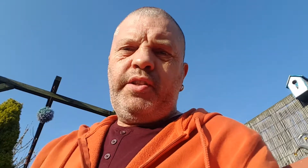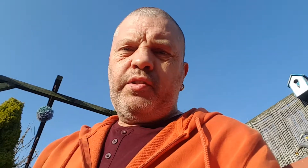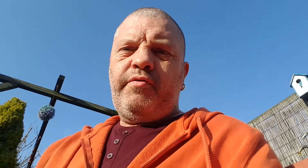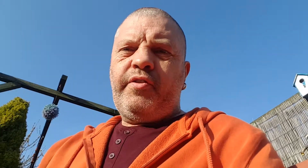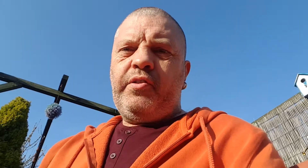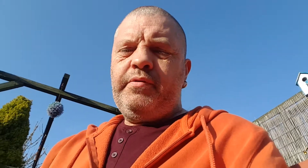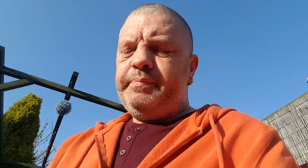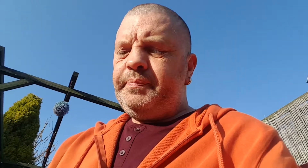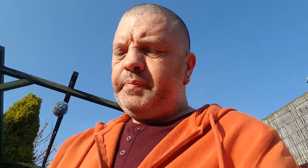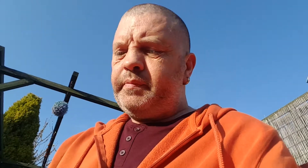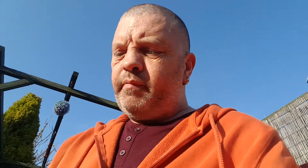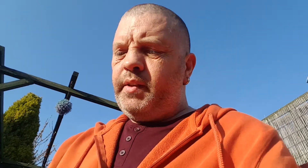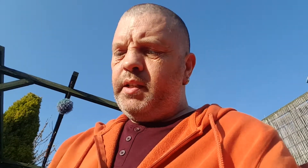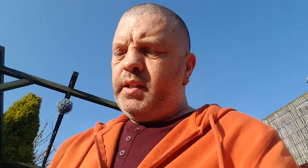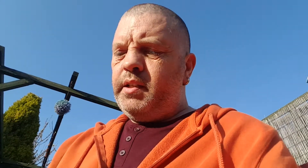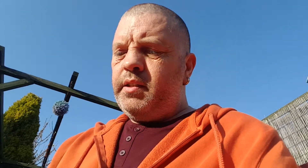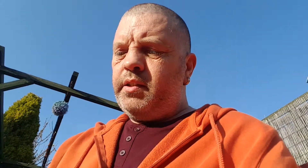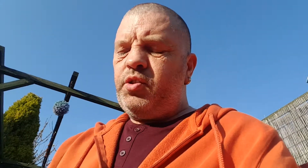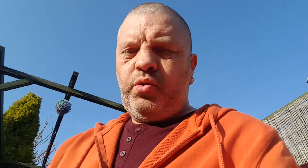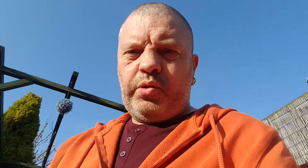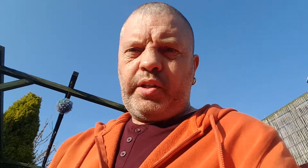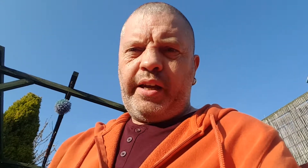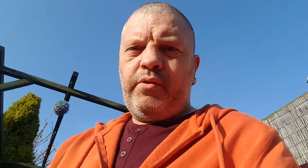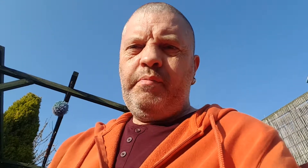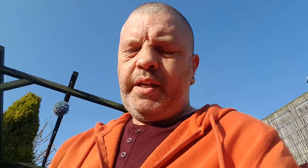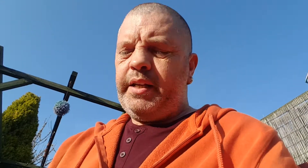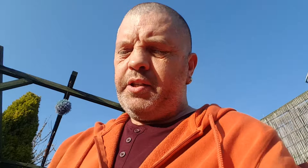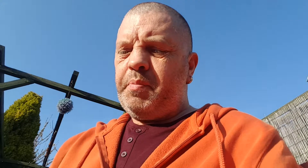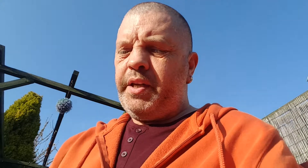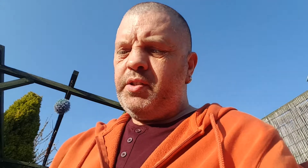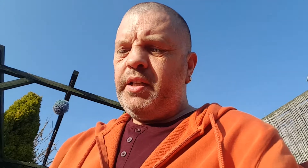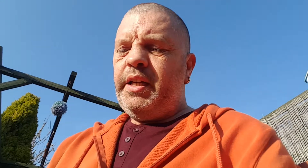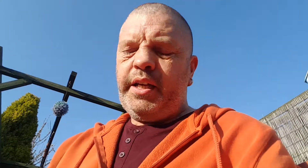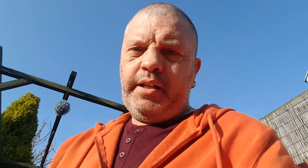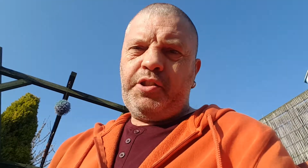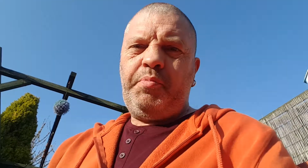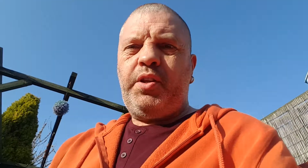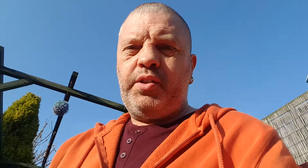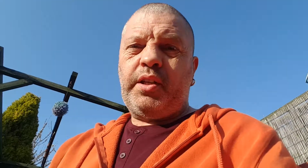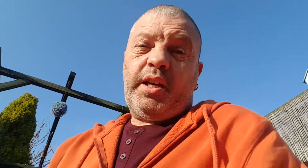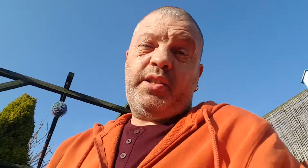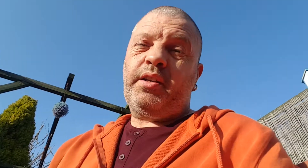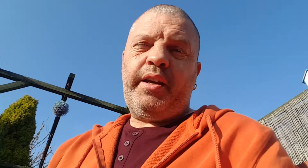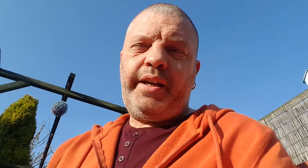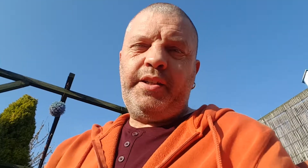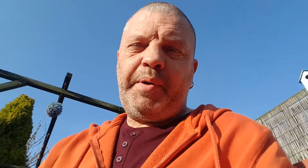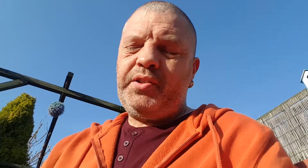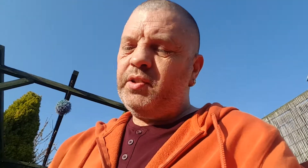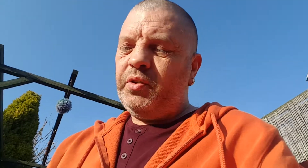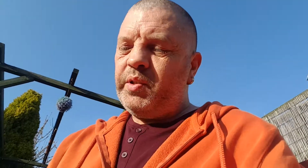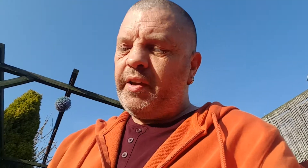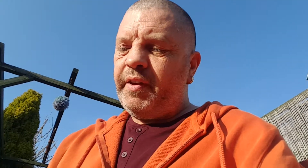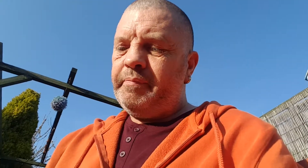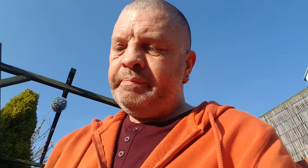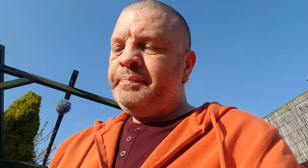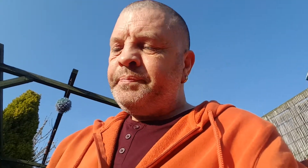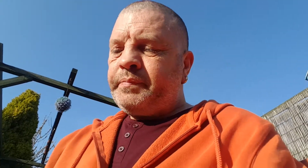reason for the short scale headless bass. Headless because I just like headless basses, always have them.